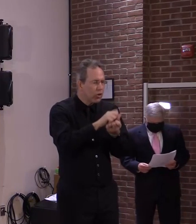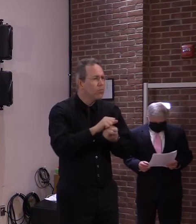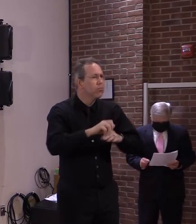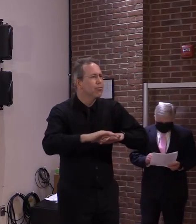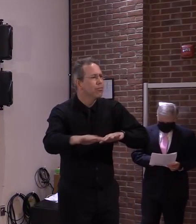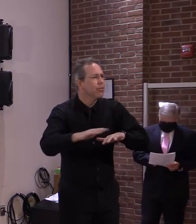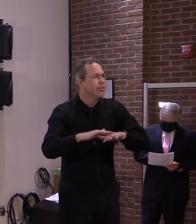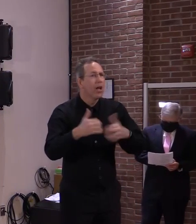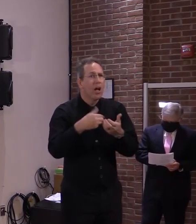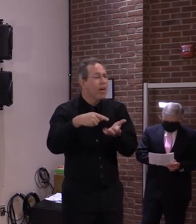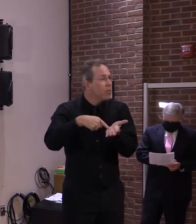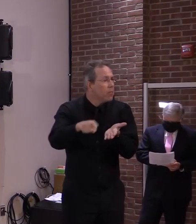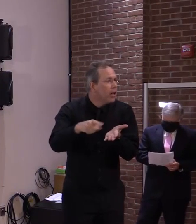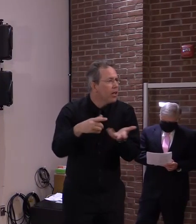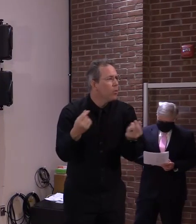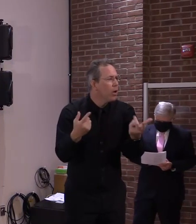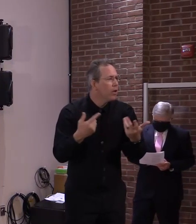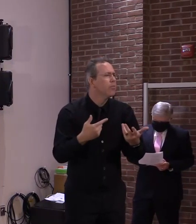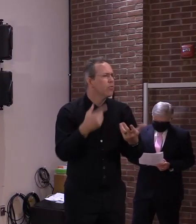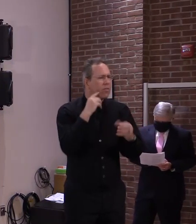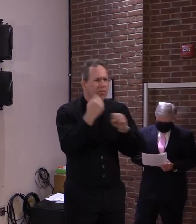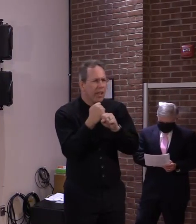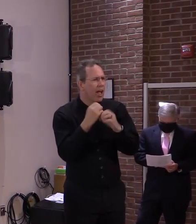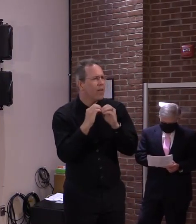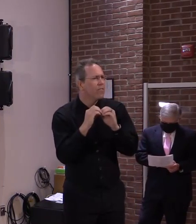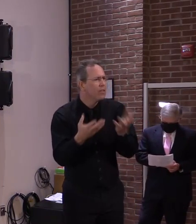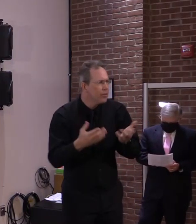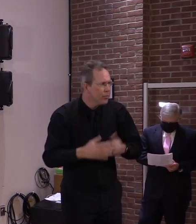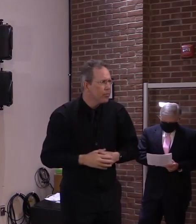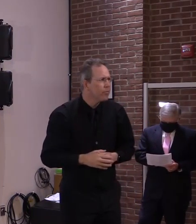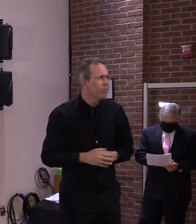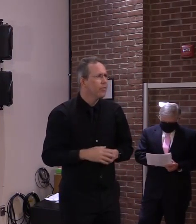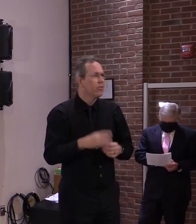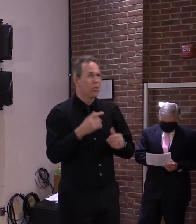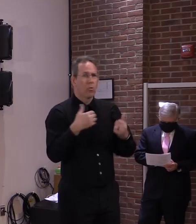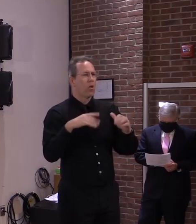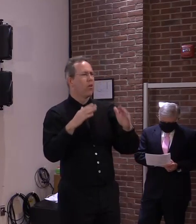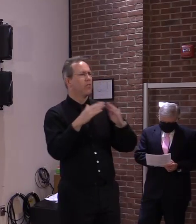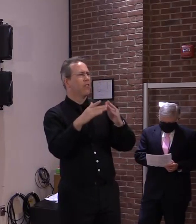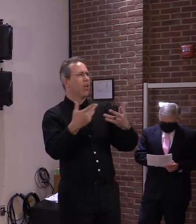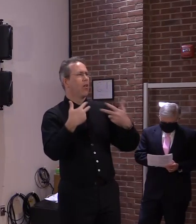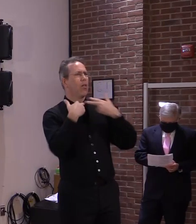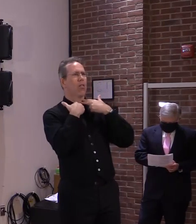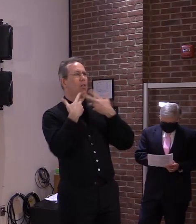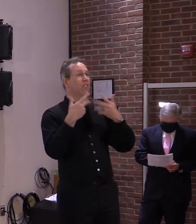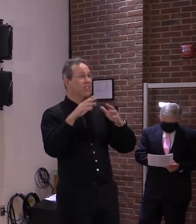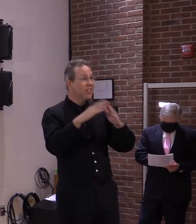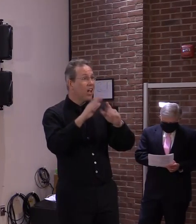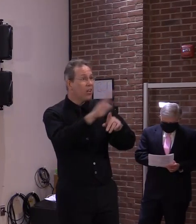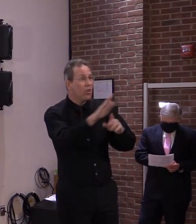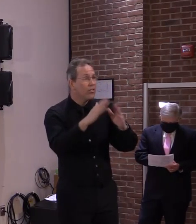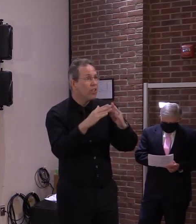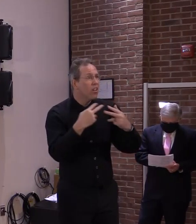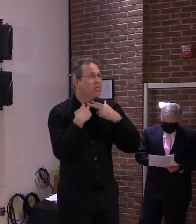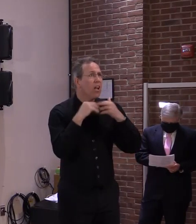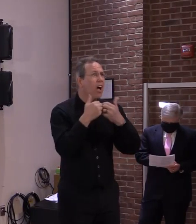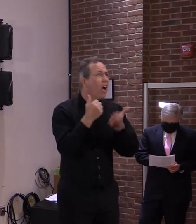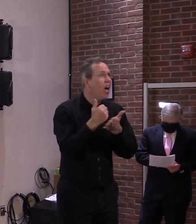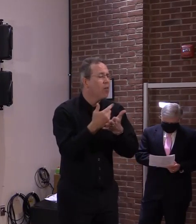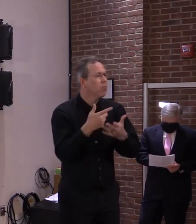help if it's something they can't handle themselves. But most of the towns, I know my town of Berlin